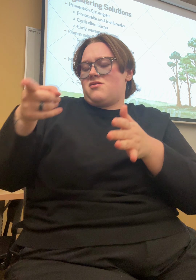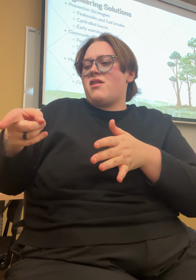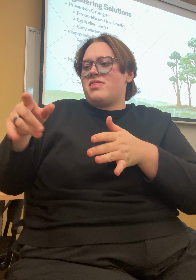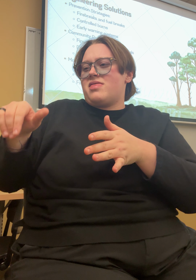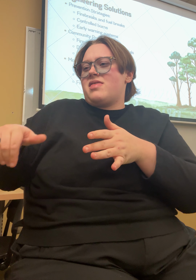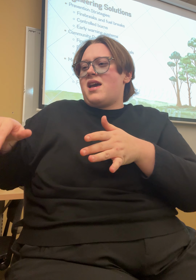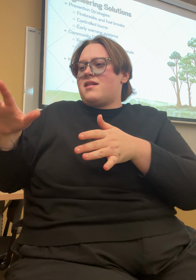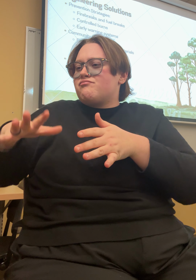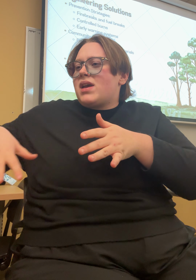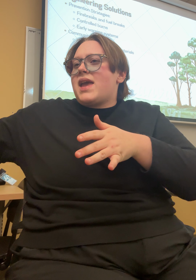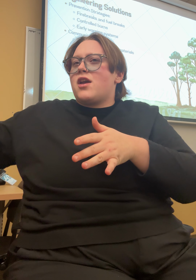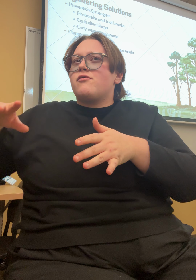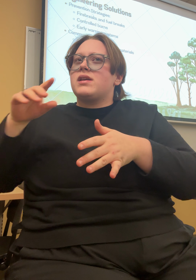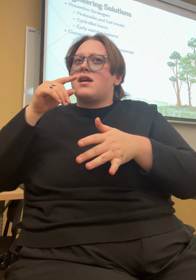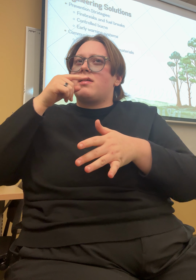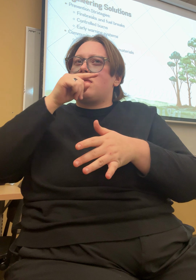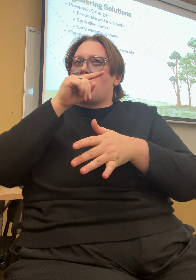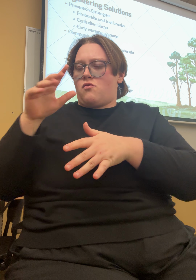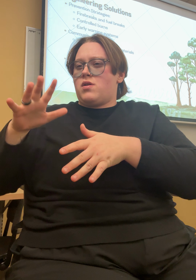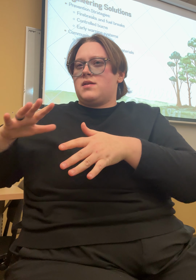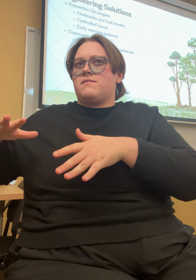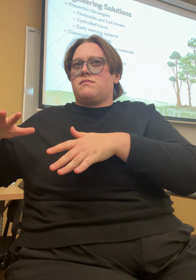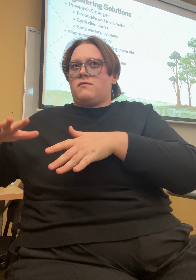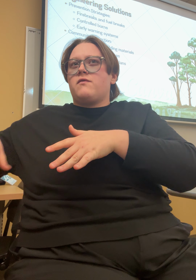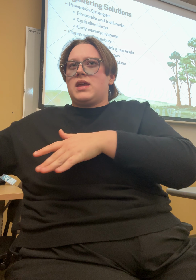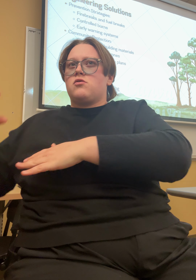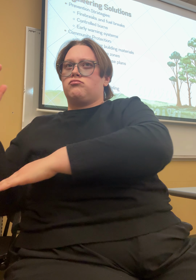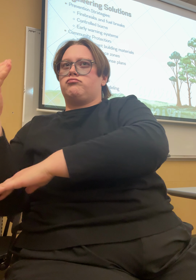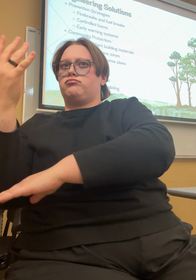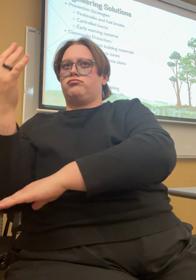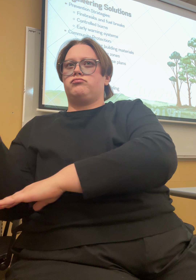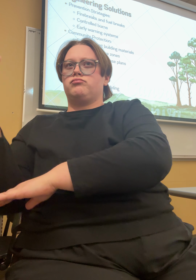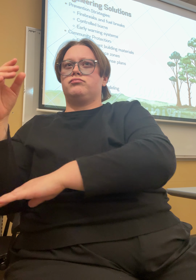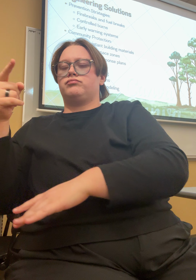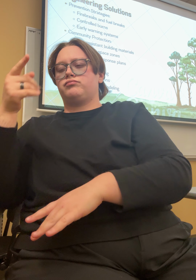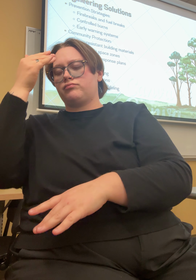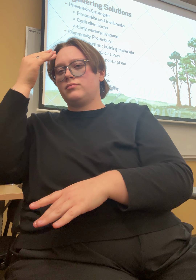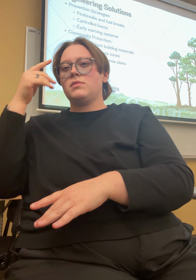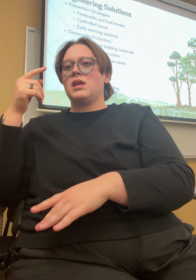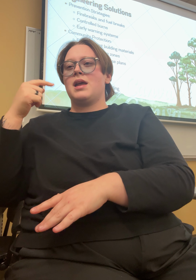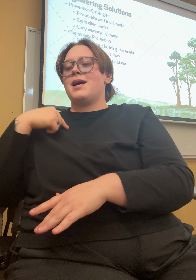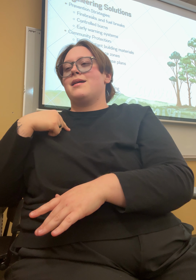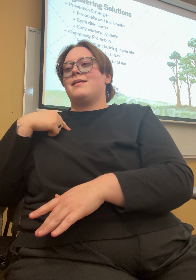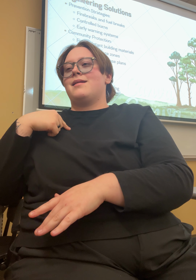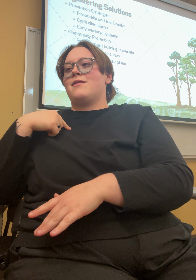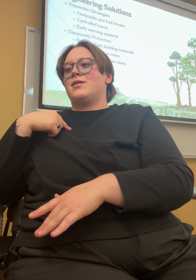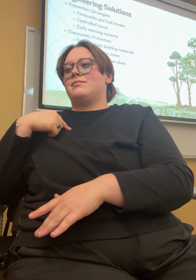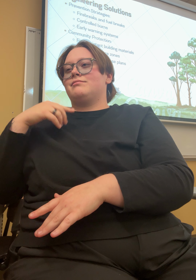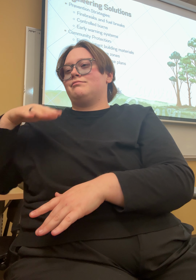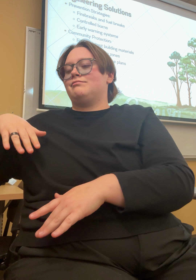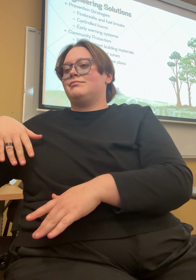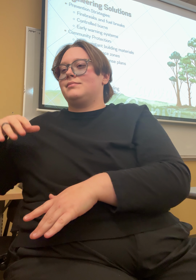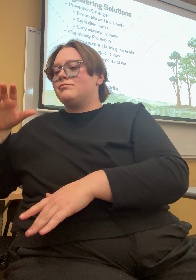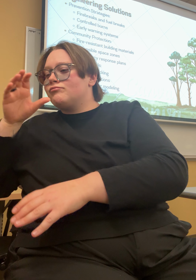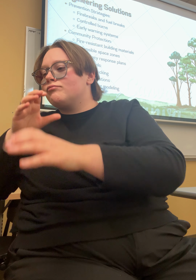because, like, when they're controlled and when fires are done on purpose, it's, I don't know,